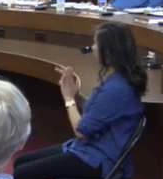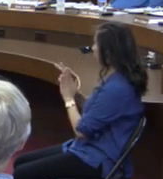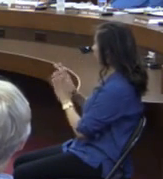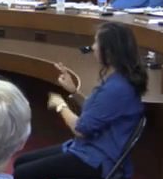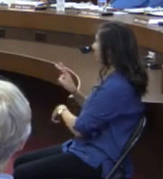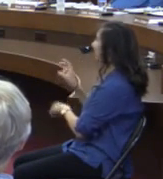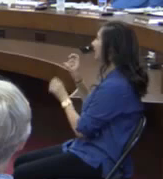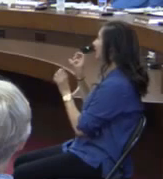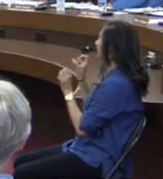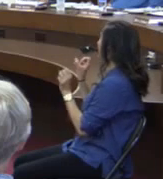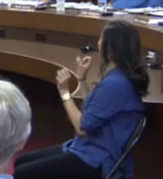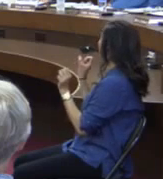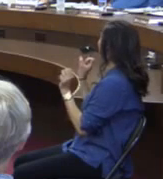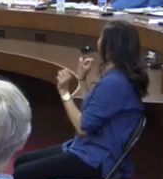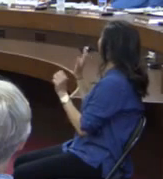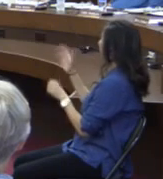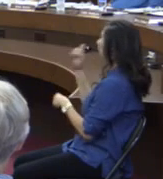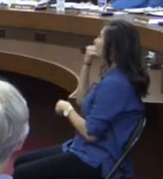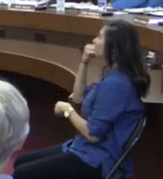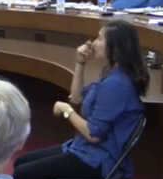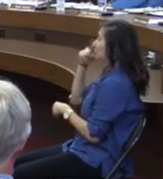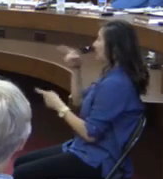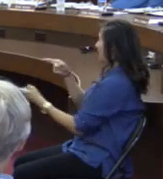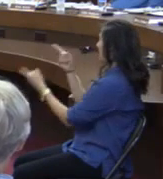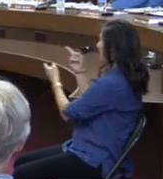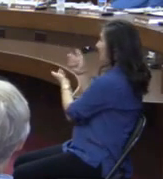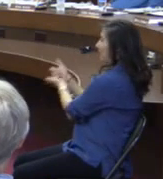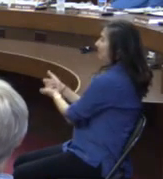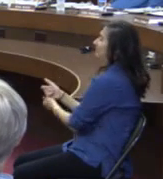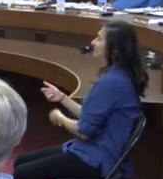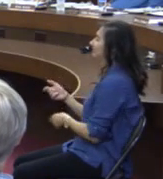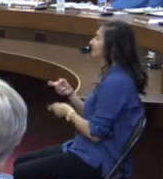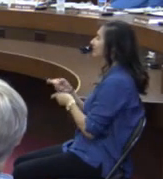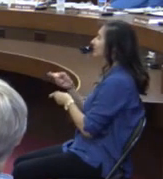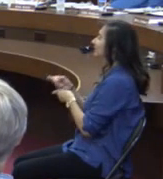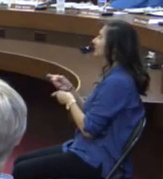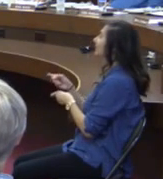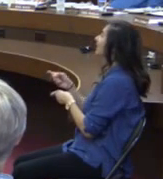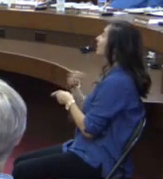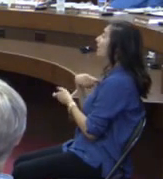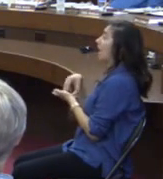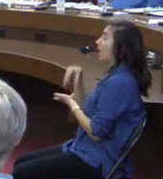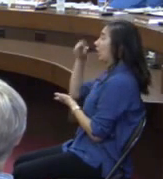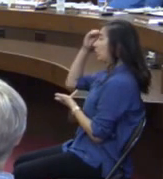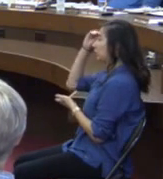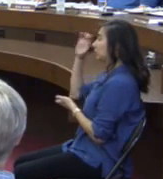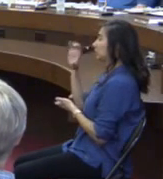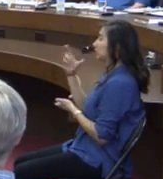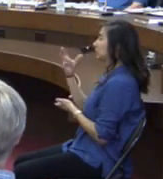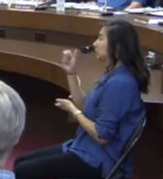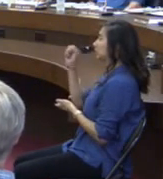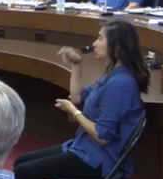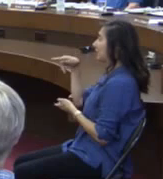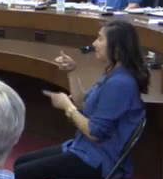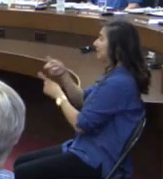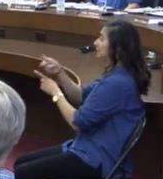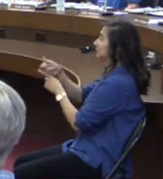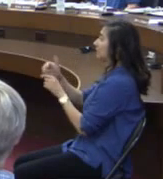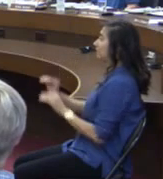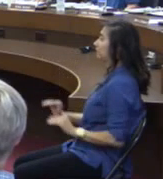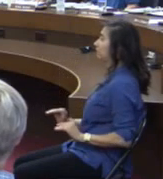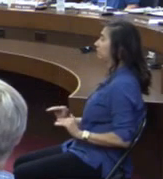You can log it in on his phone before you leave. Well, I just learned that Chap raises fish. Catherine has